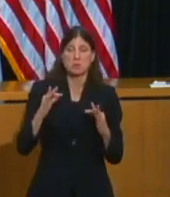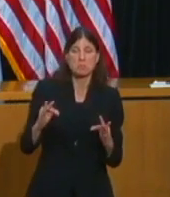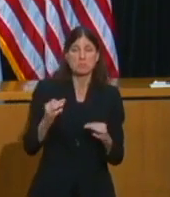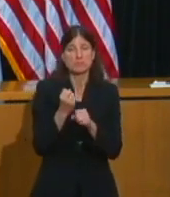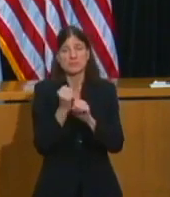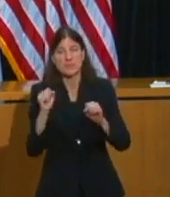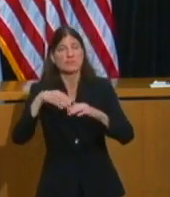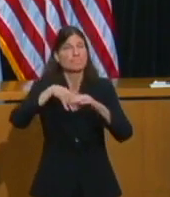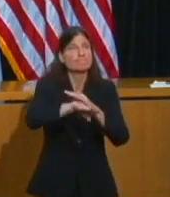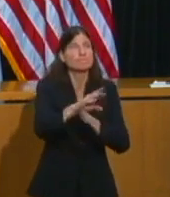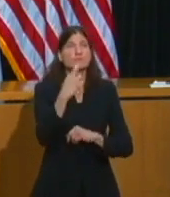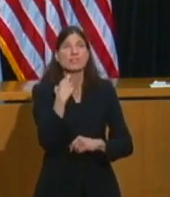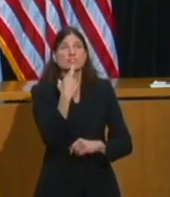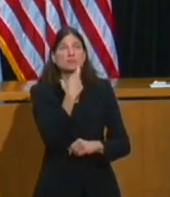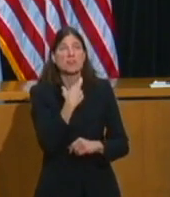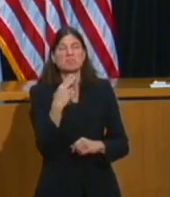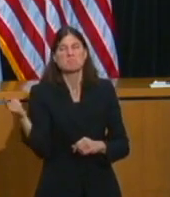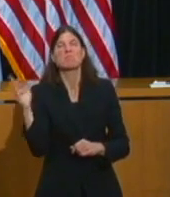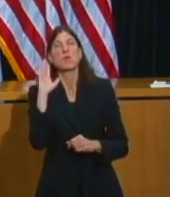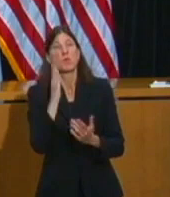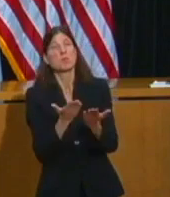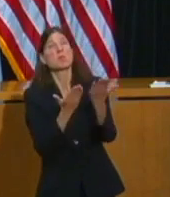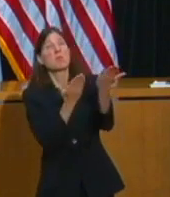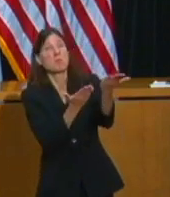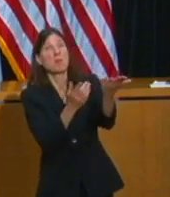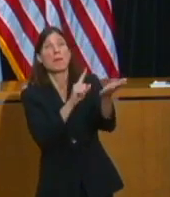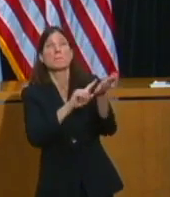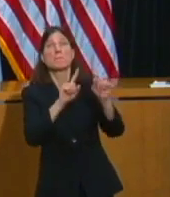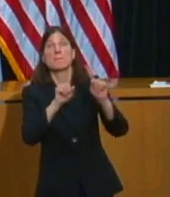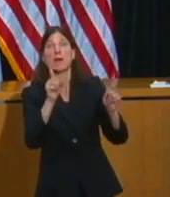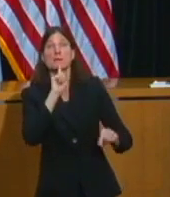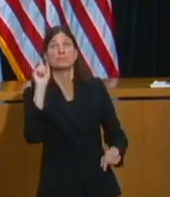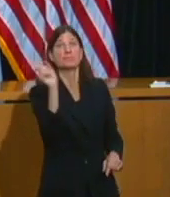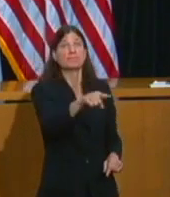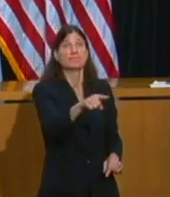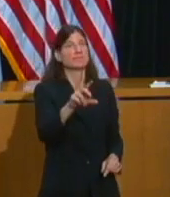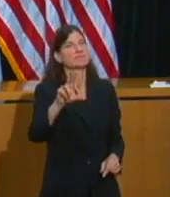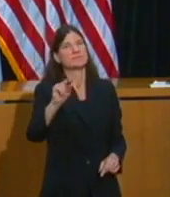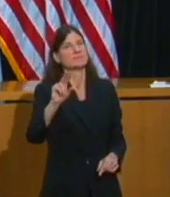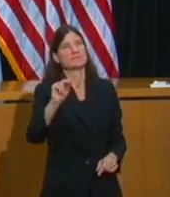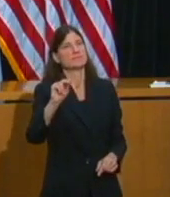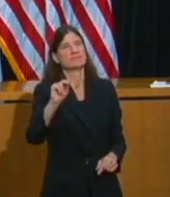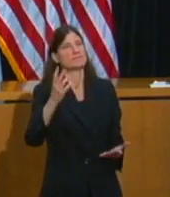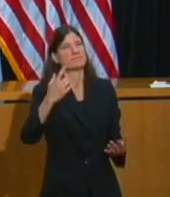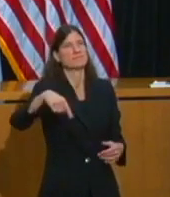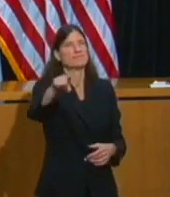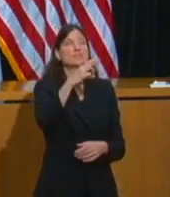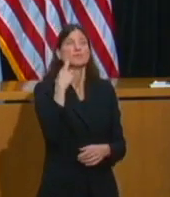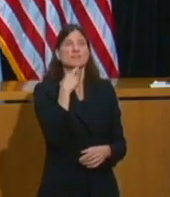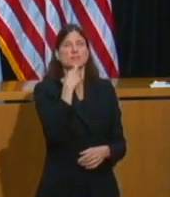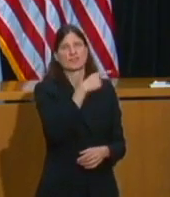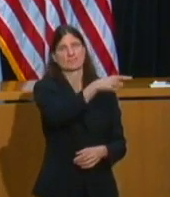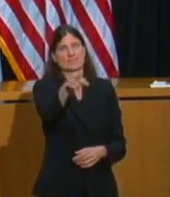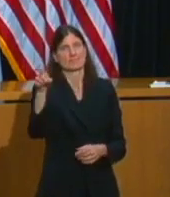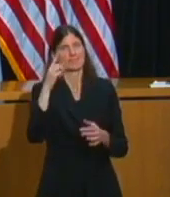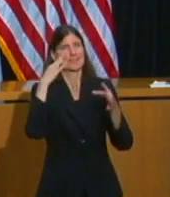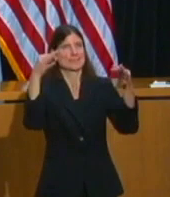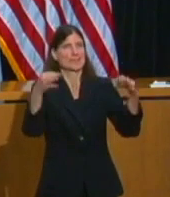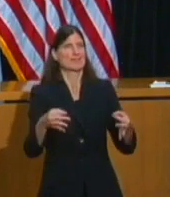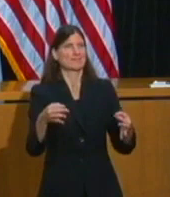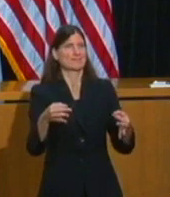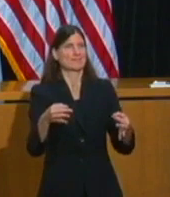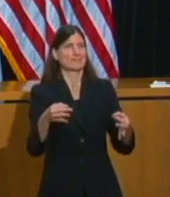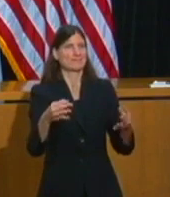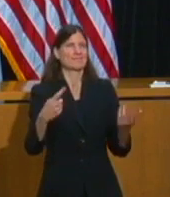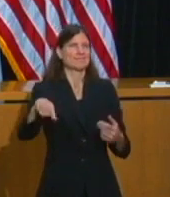up to restaurant owners to design a program to get their workforce back, but also to help